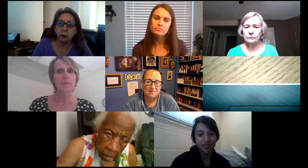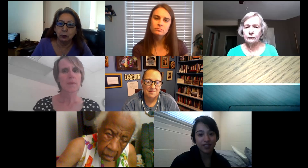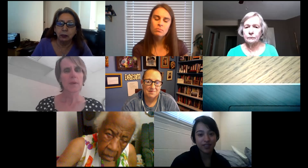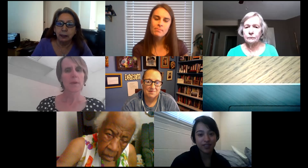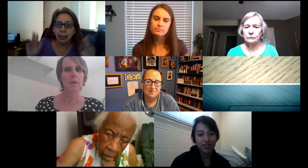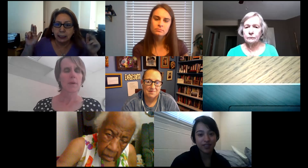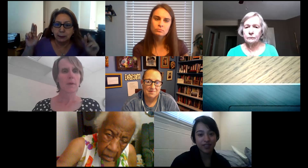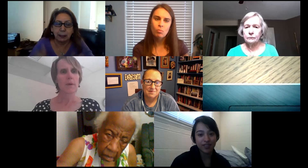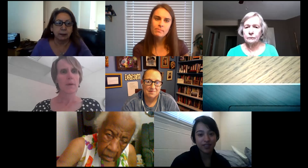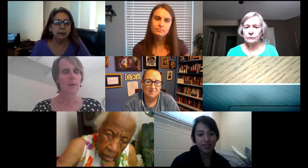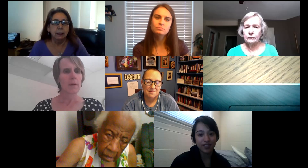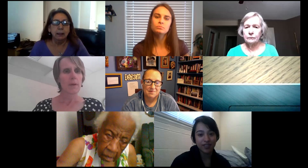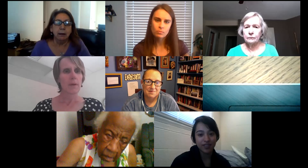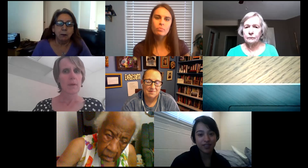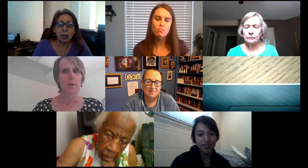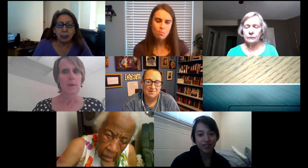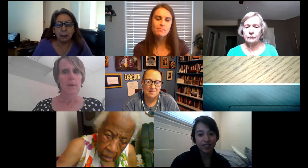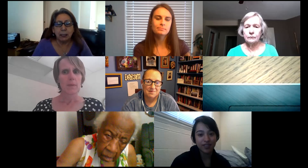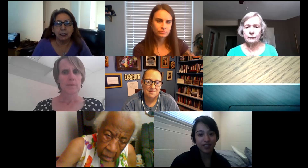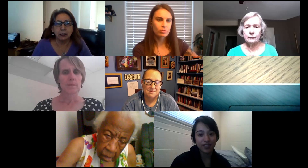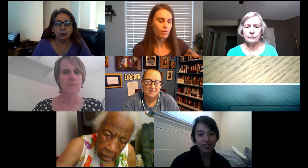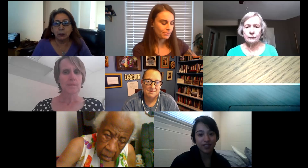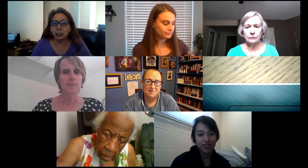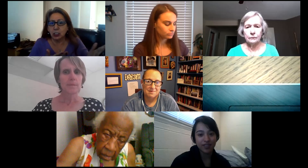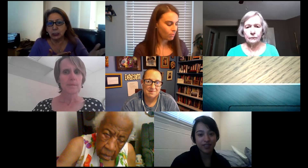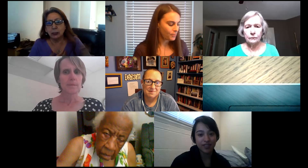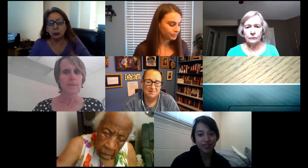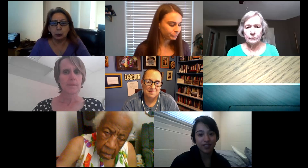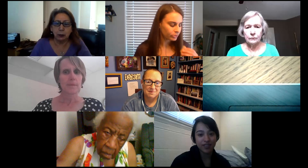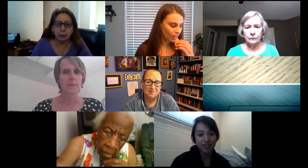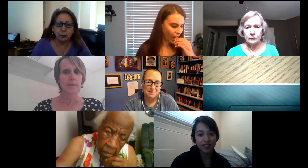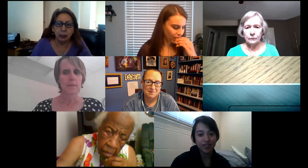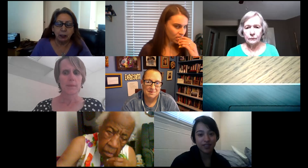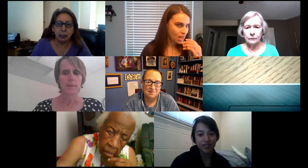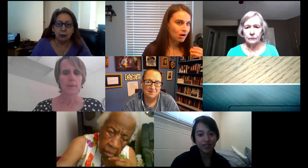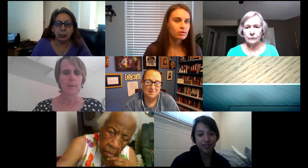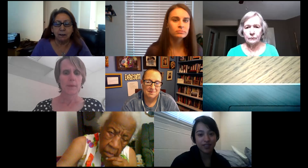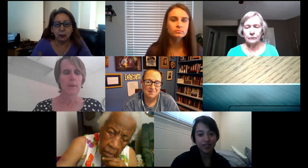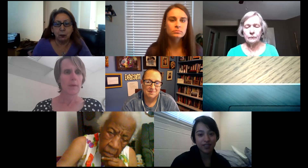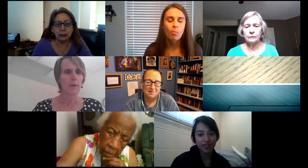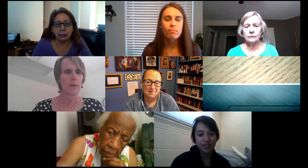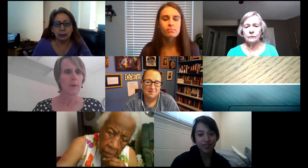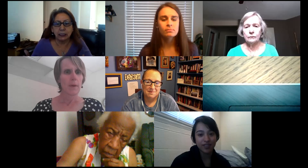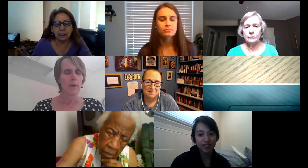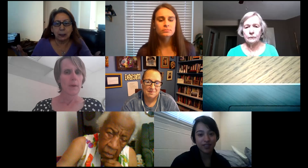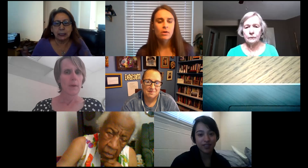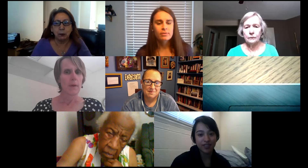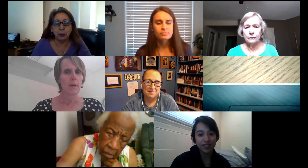legal aspect. Why? Because, especially she's a little girl. And if there was like, let's say, for example, we